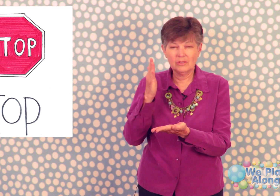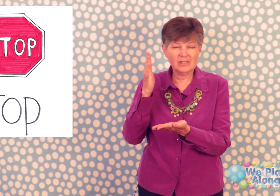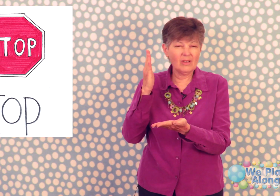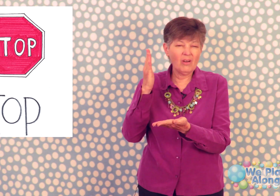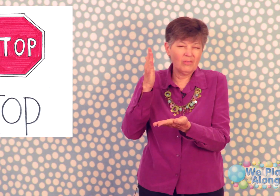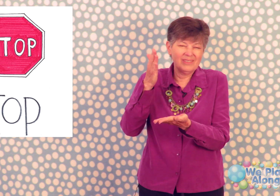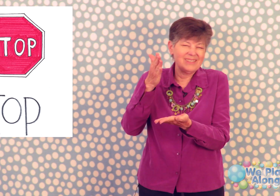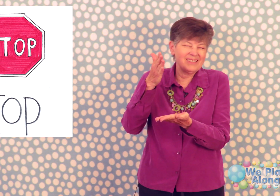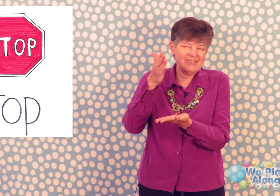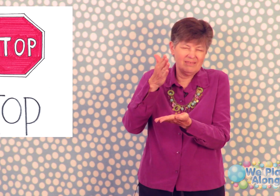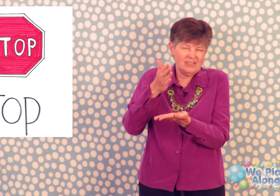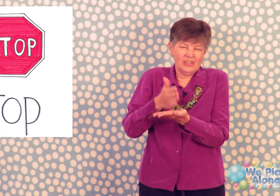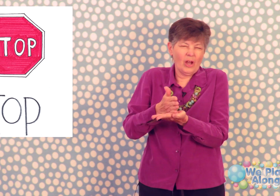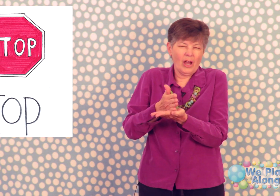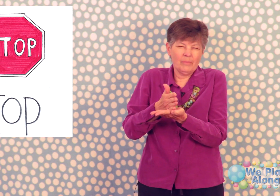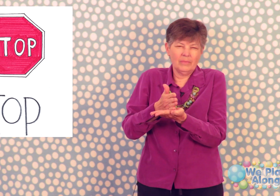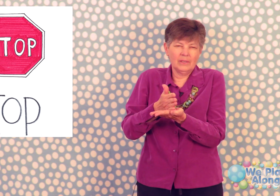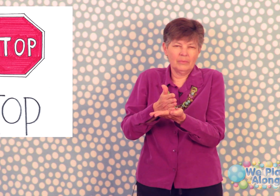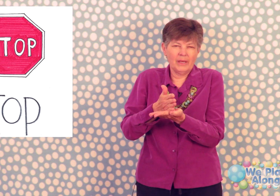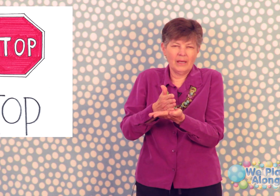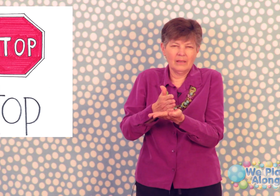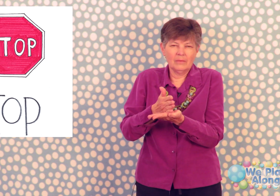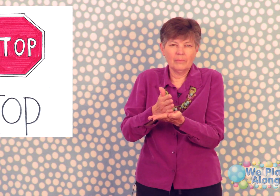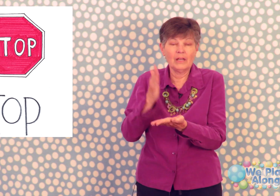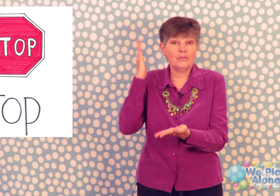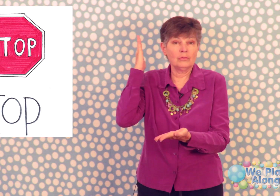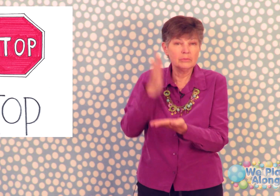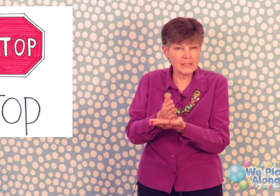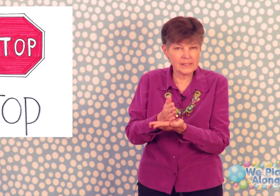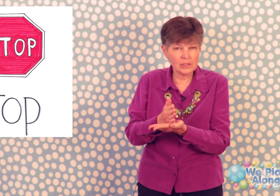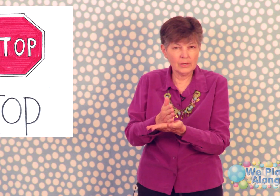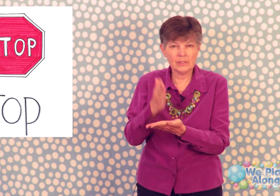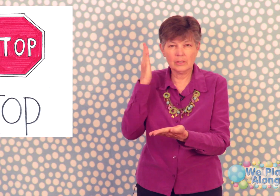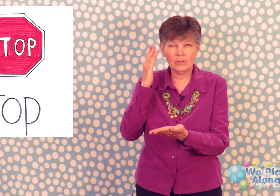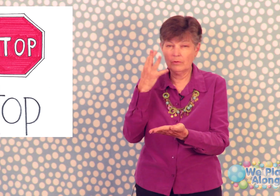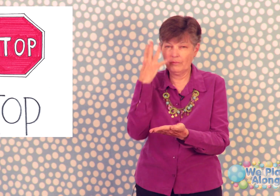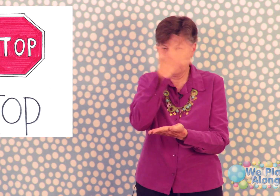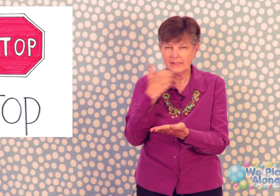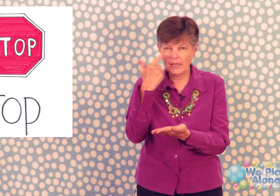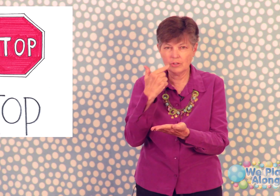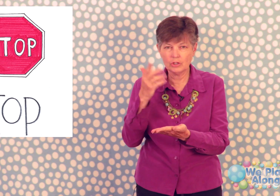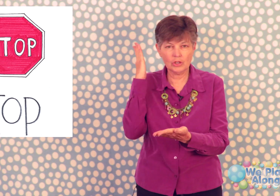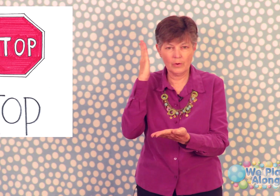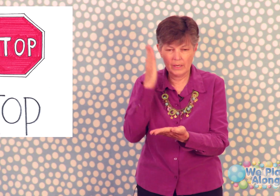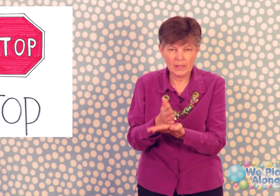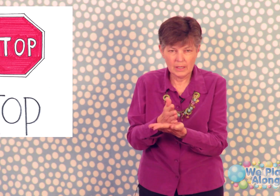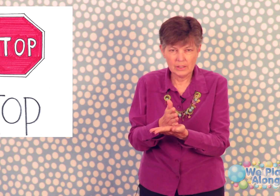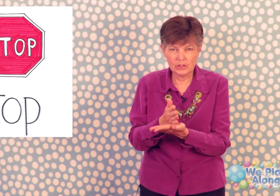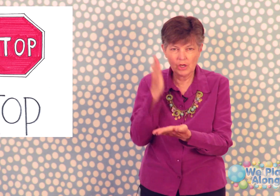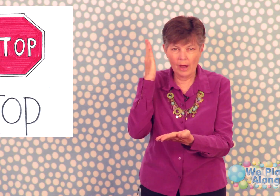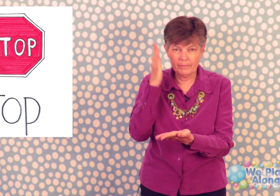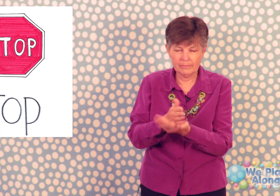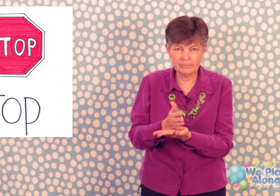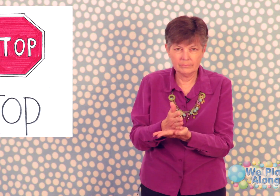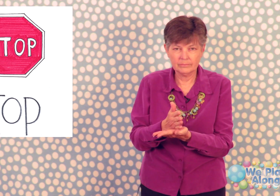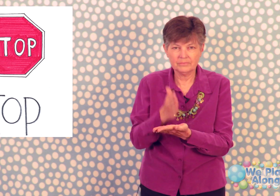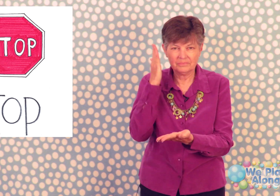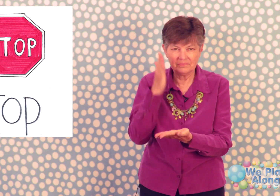just stop a little bit. But if you're really serious and your face has to show it, stop.